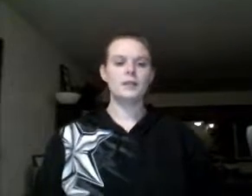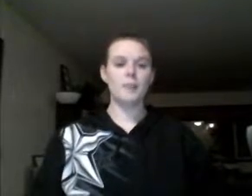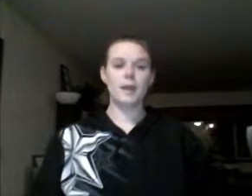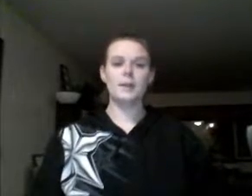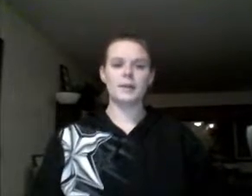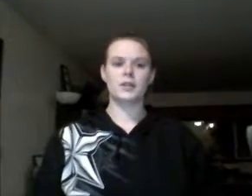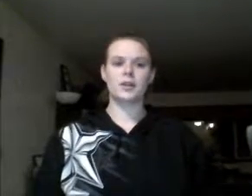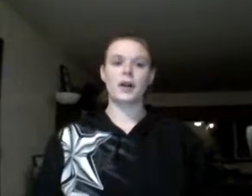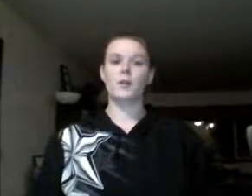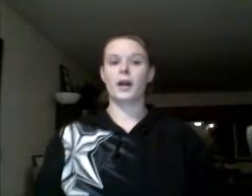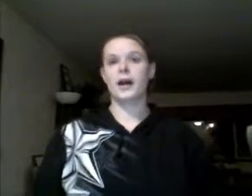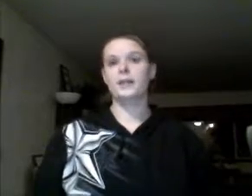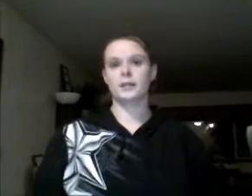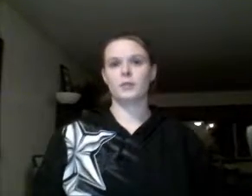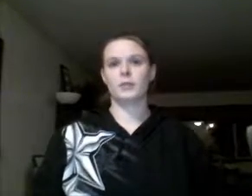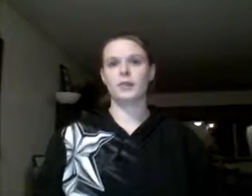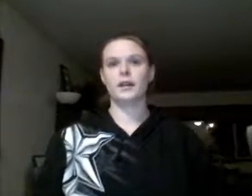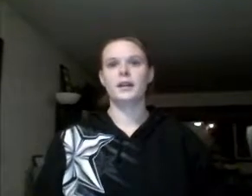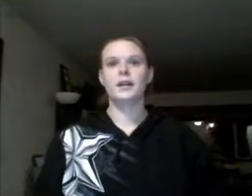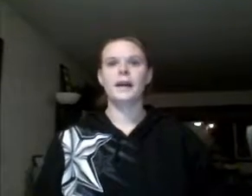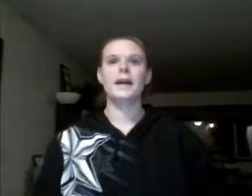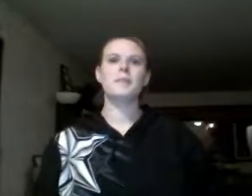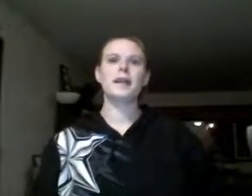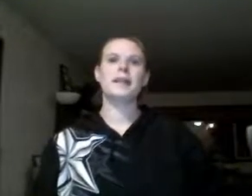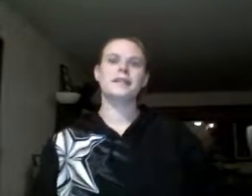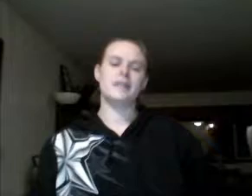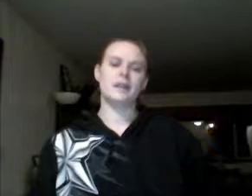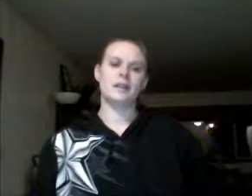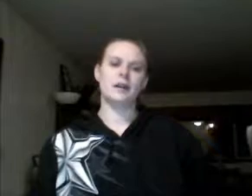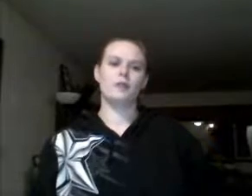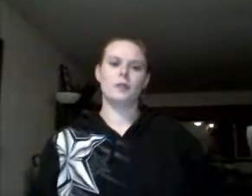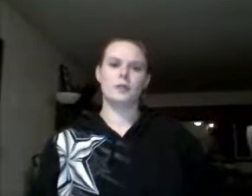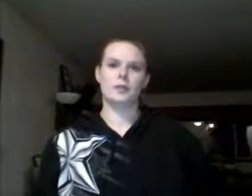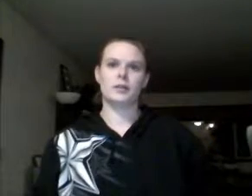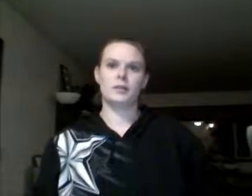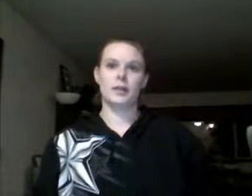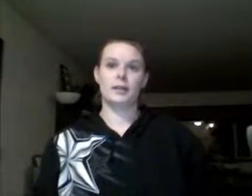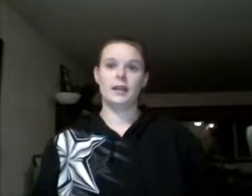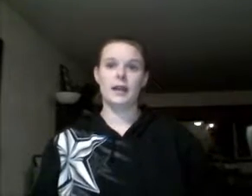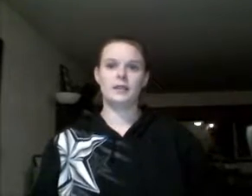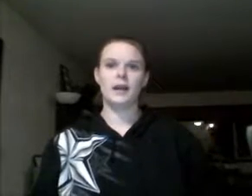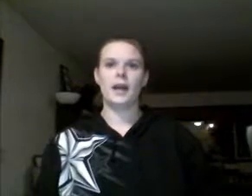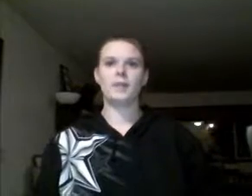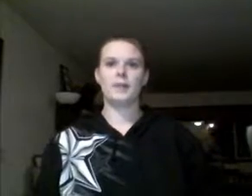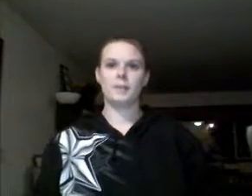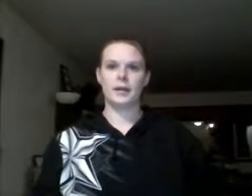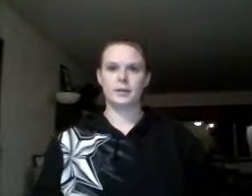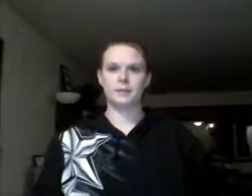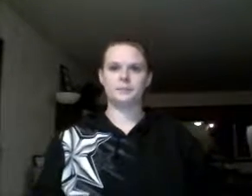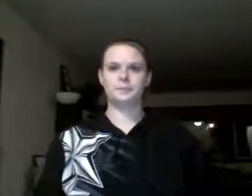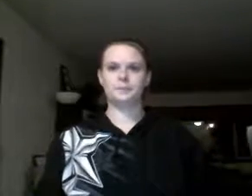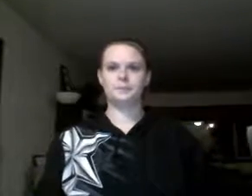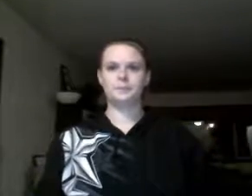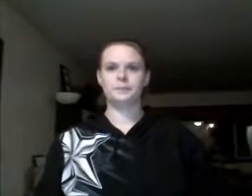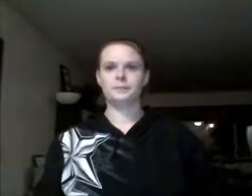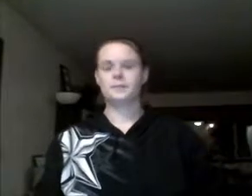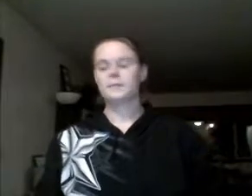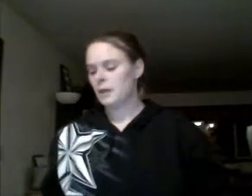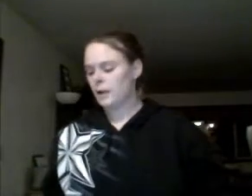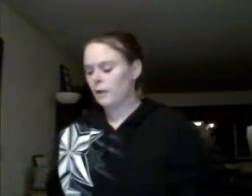my binder, I went onto this website, I got the main idea of what it was going to be at the end, and I made my own. For